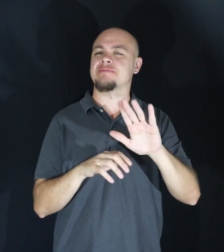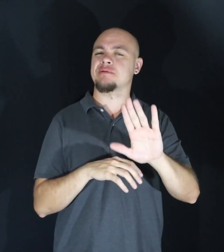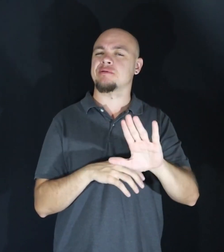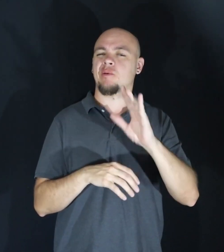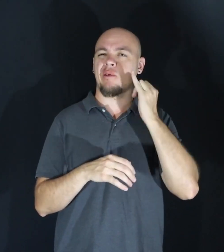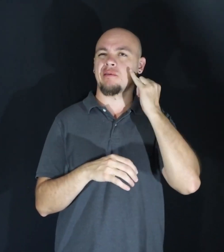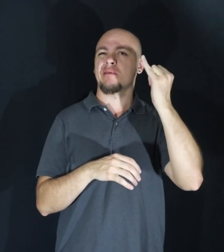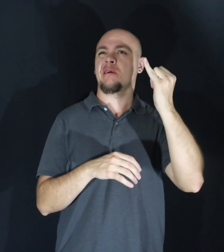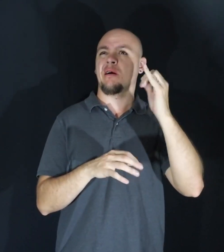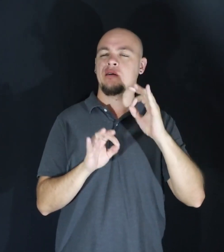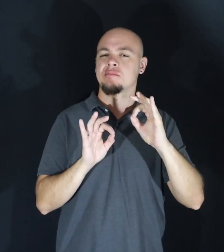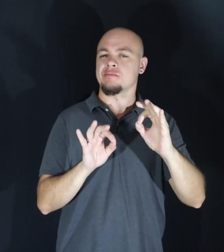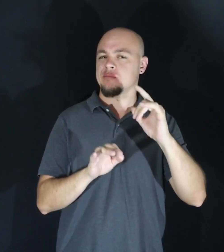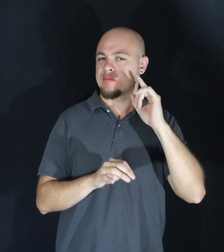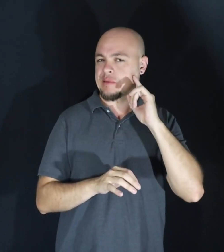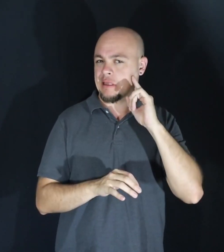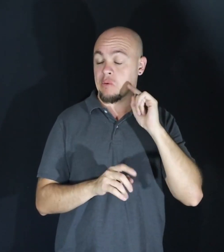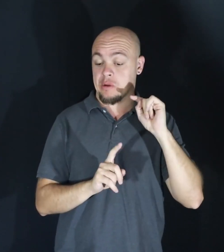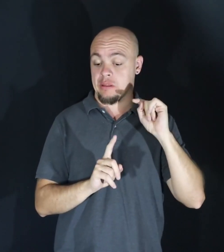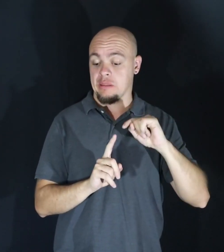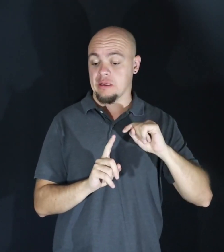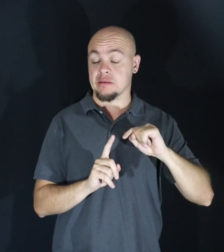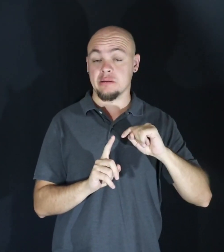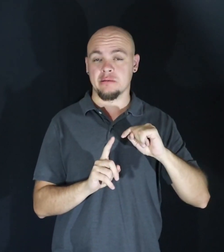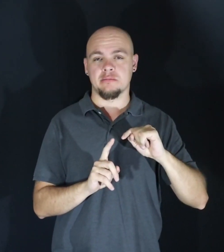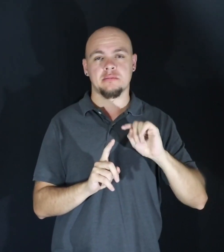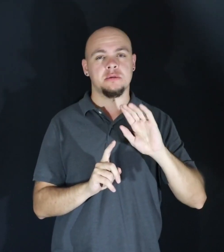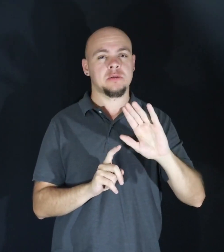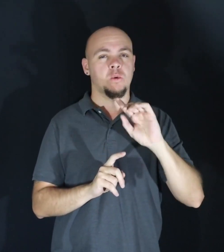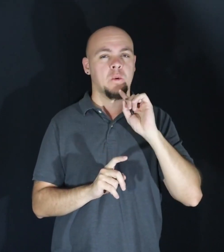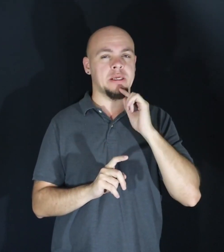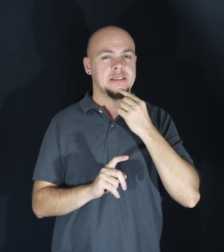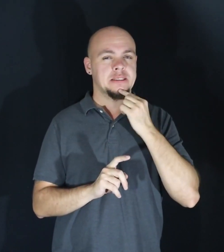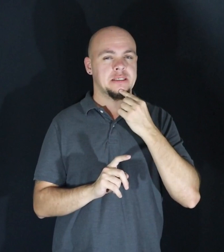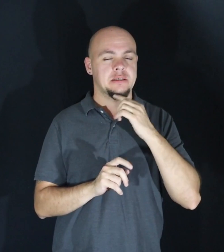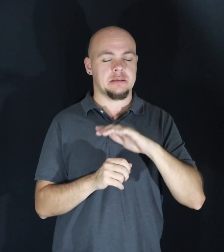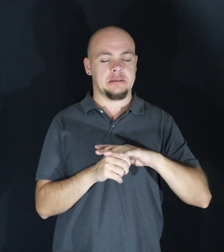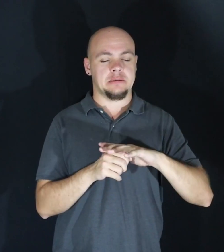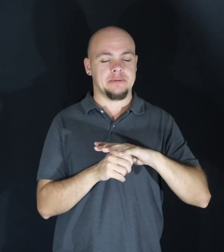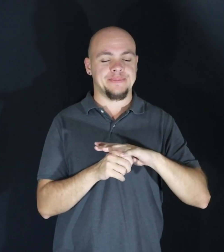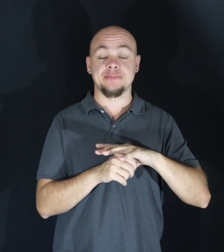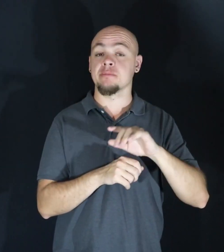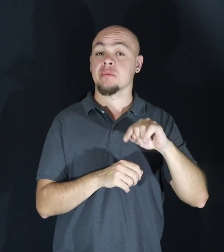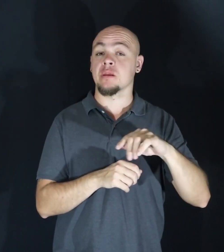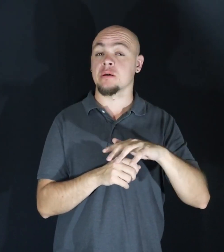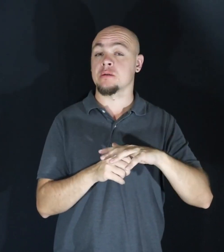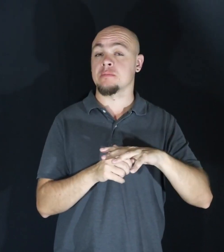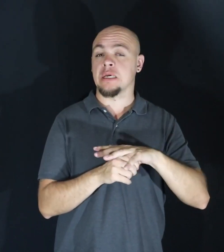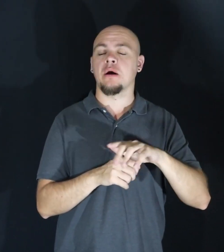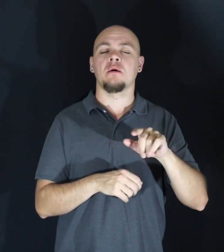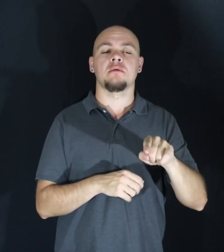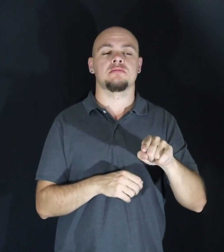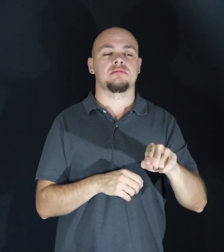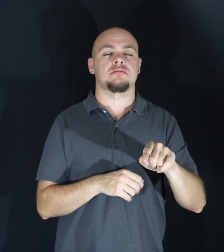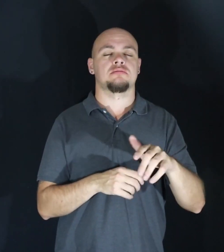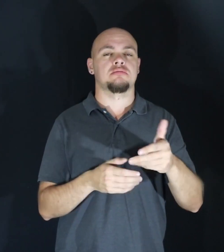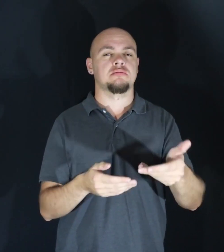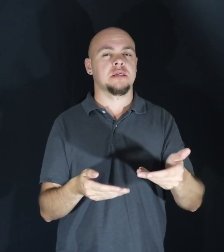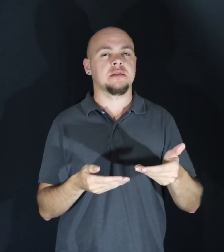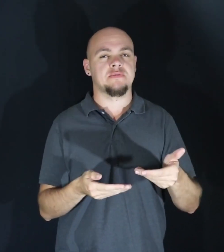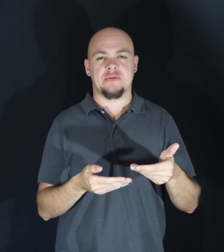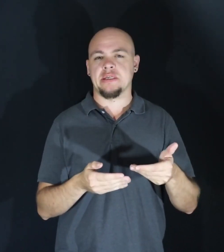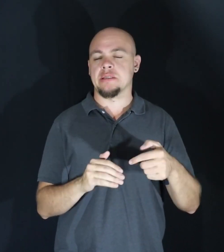ideal sound, because this is the site of your intensity. It's from this place that you can invite